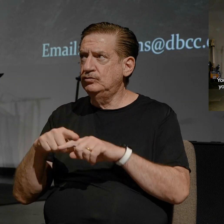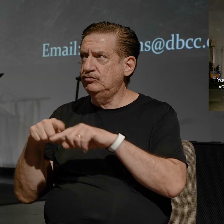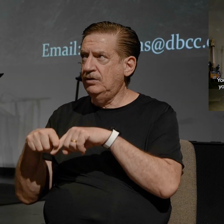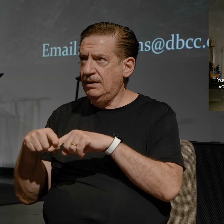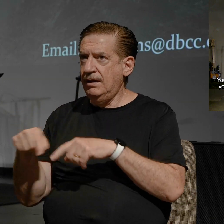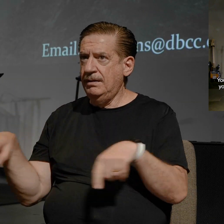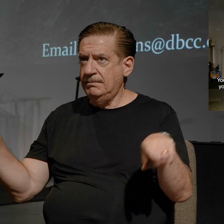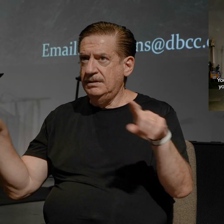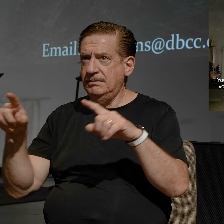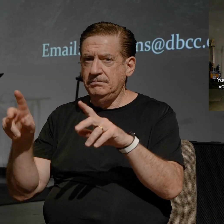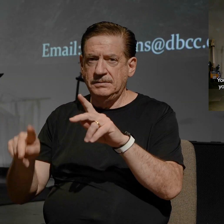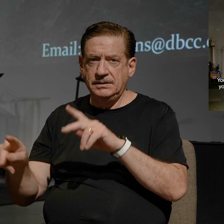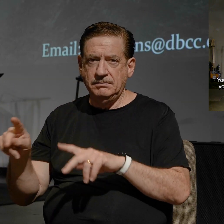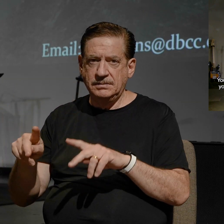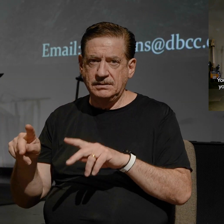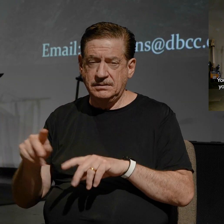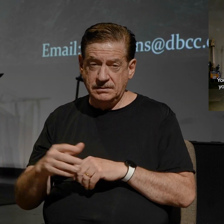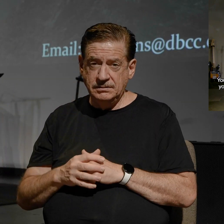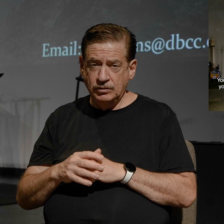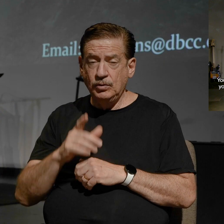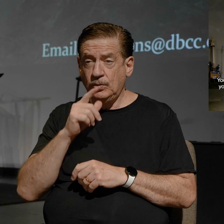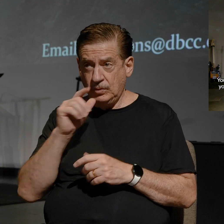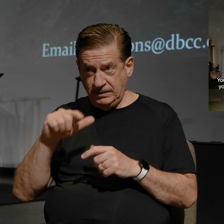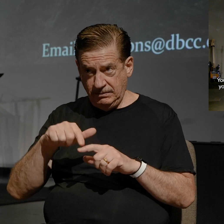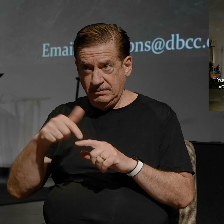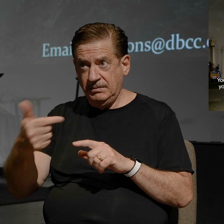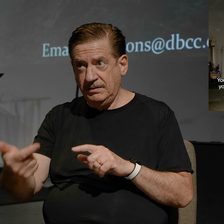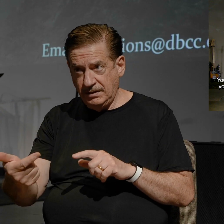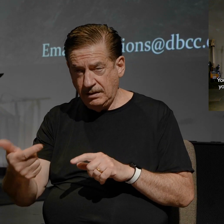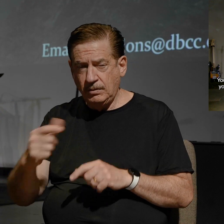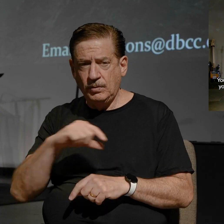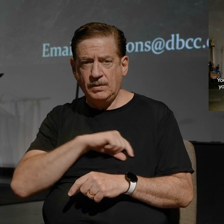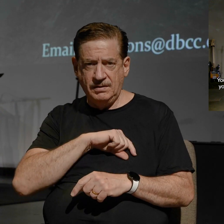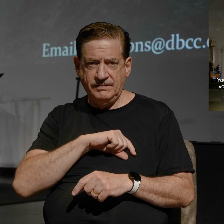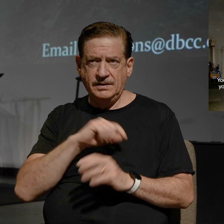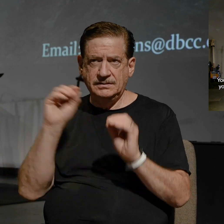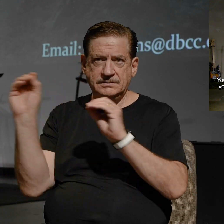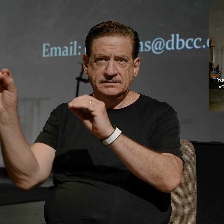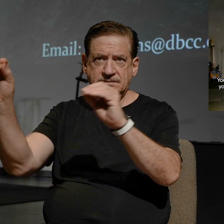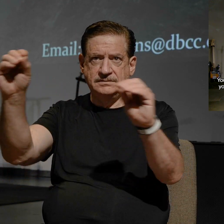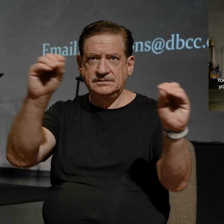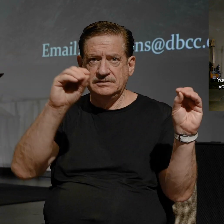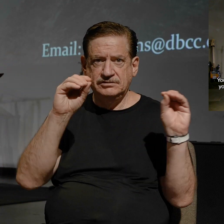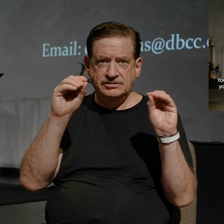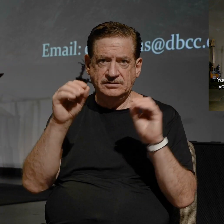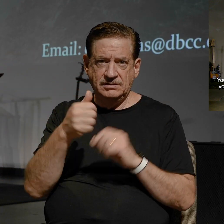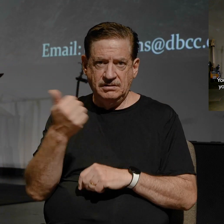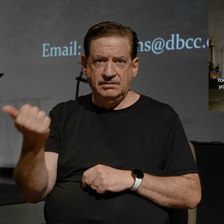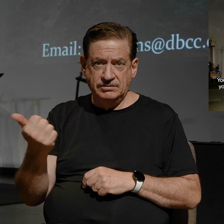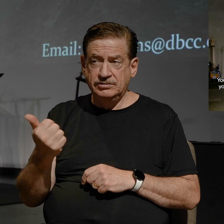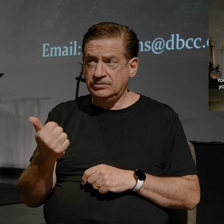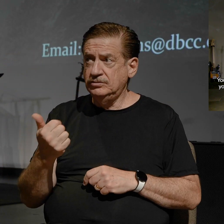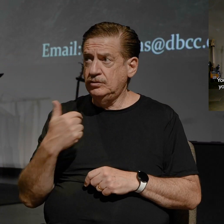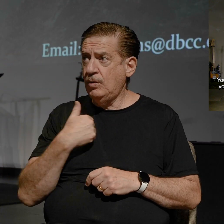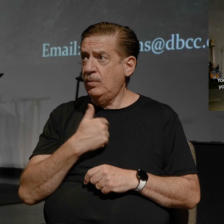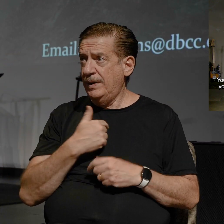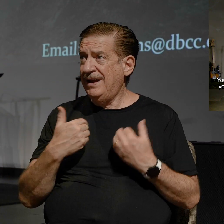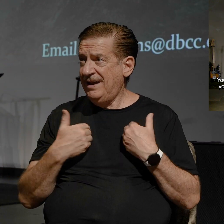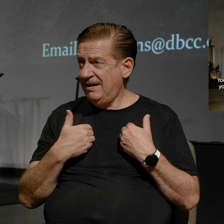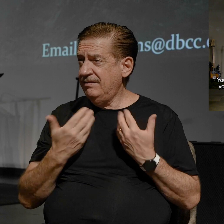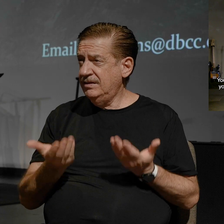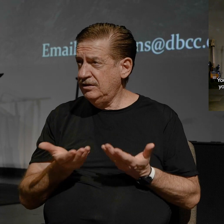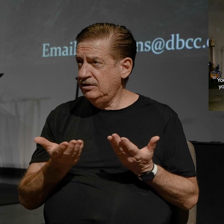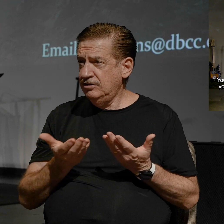reliable people who will then also be qualified to teach others. So what we have here, folks,